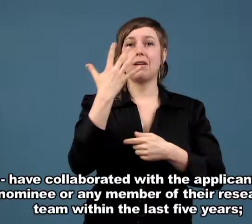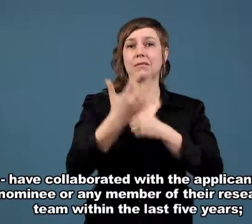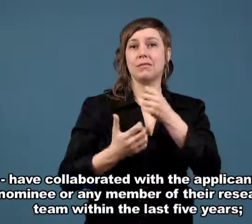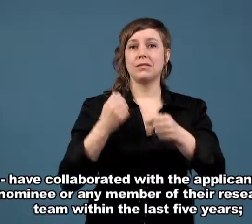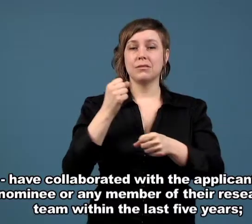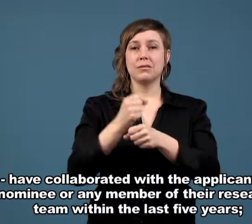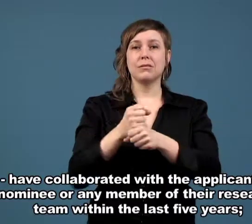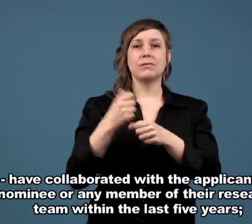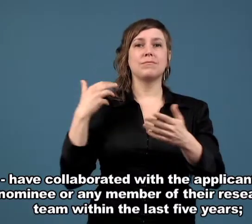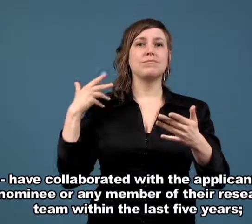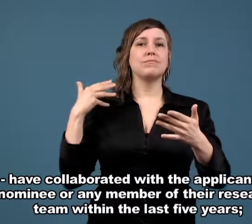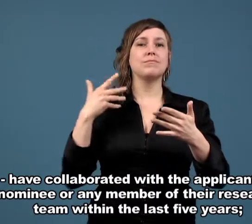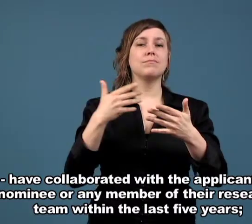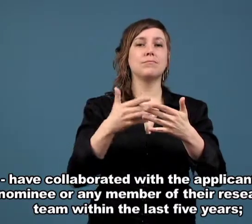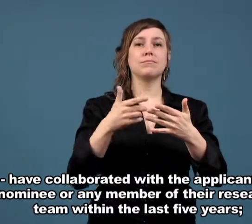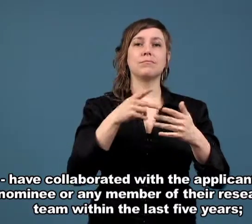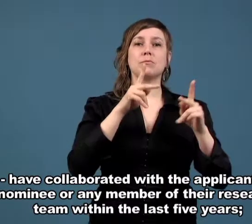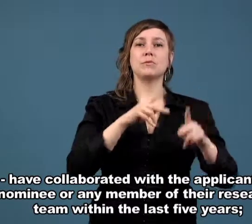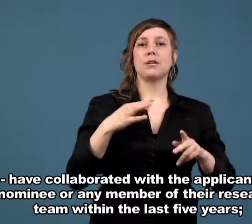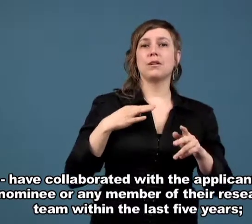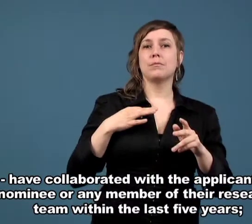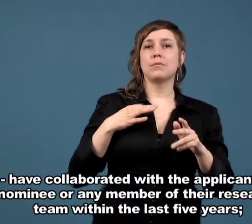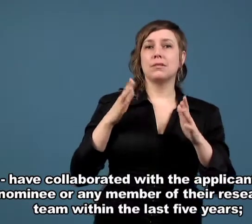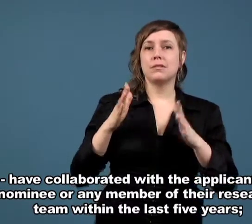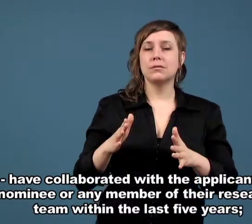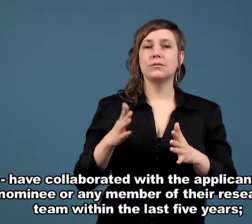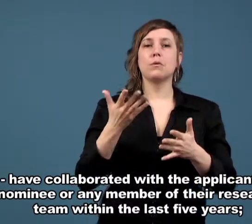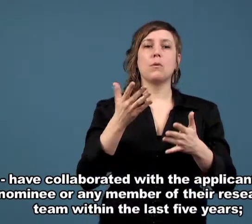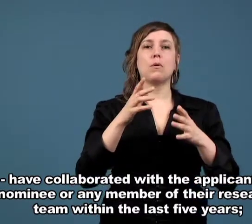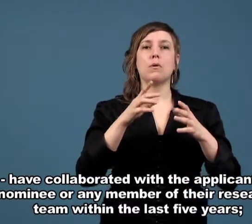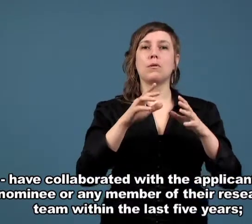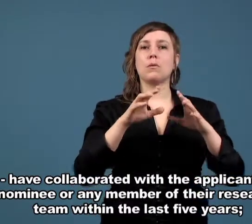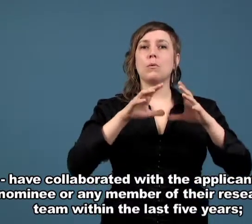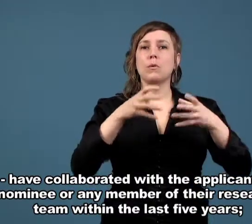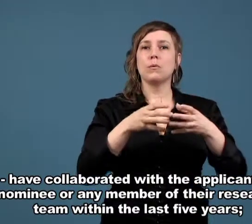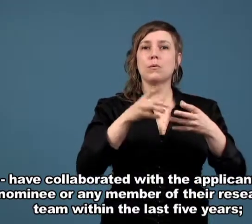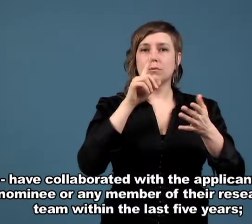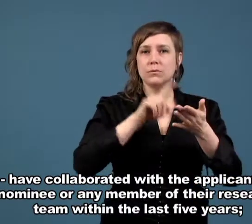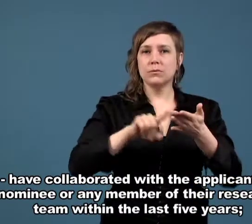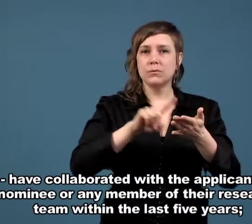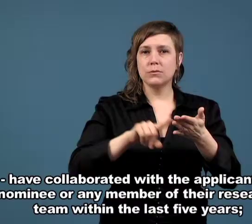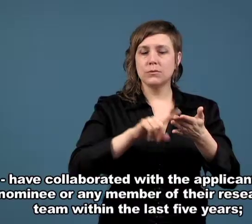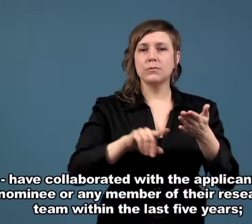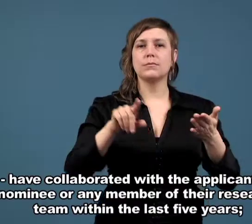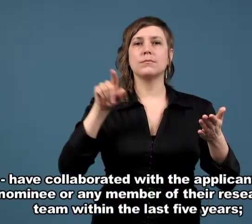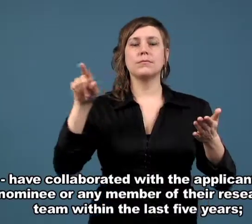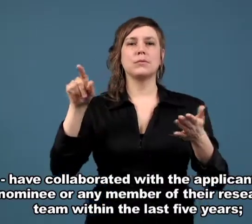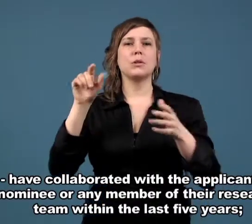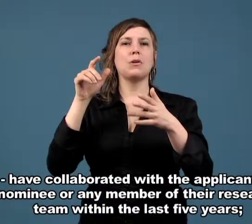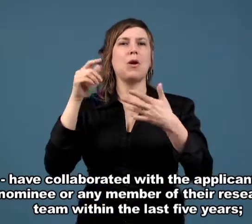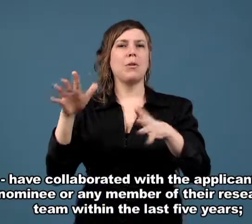Have collaborated with the applicant or nominee or any member of their research team within the last 5